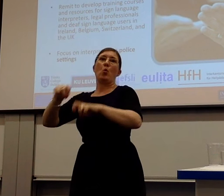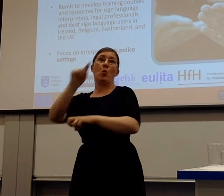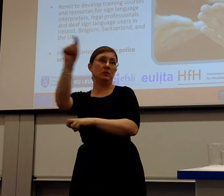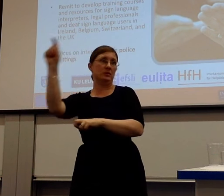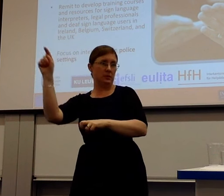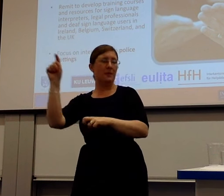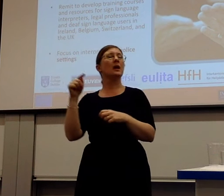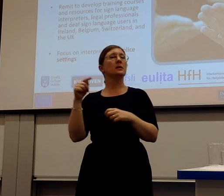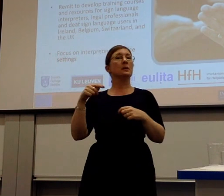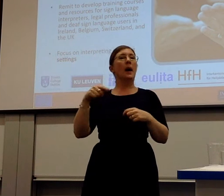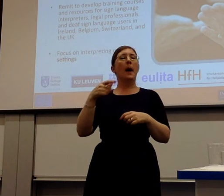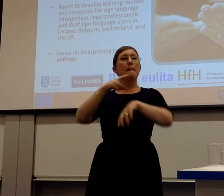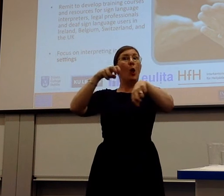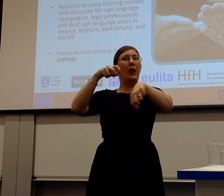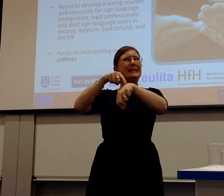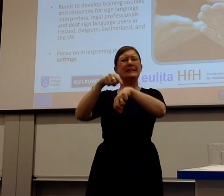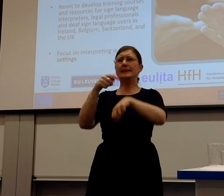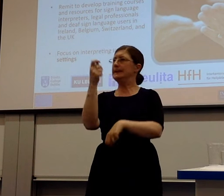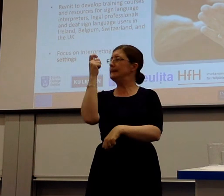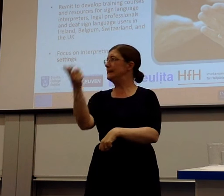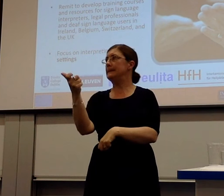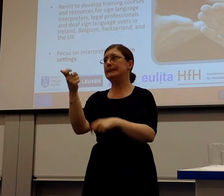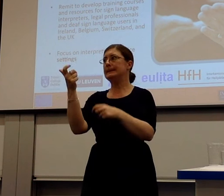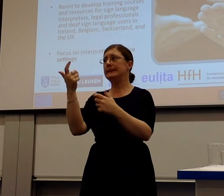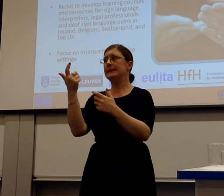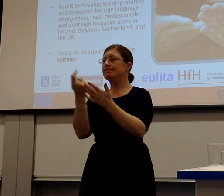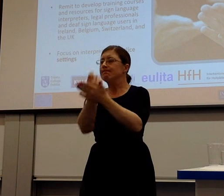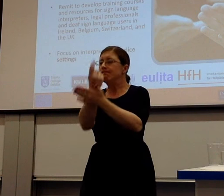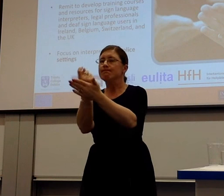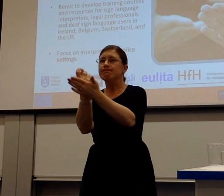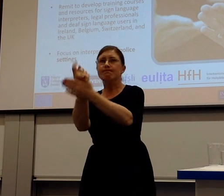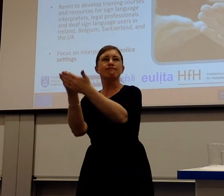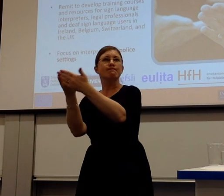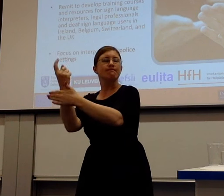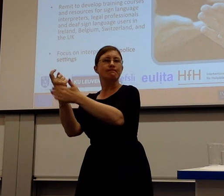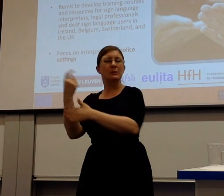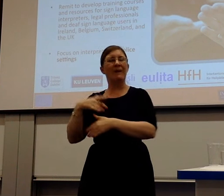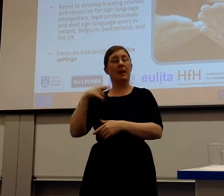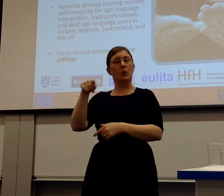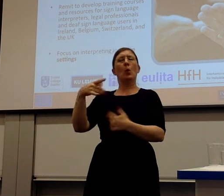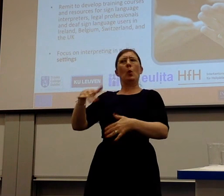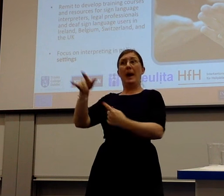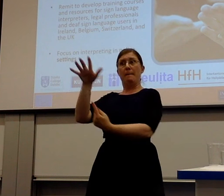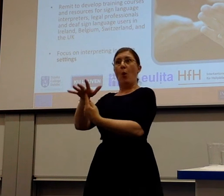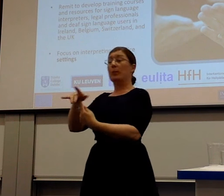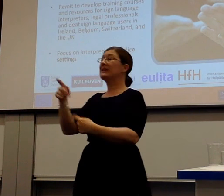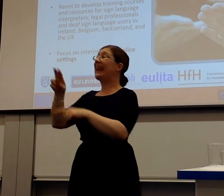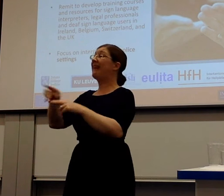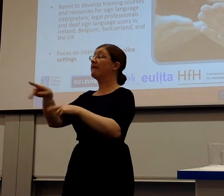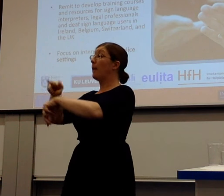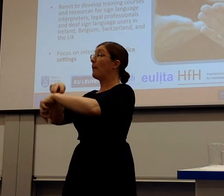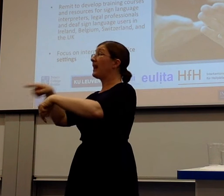research that's exists there. There's less work on police settings, and it's quite rare to find specific research on police